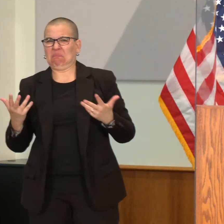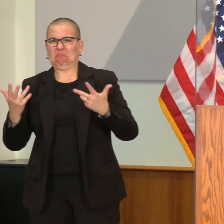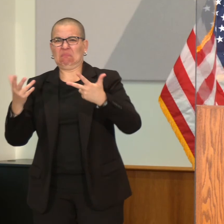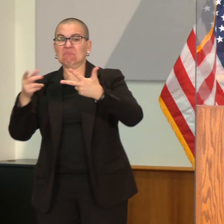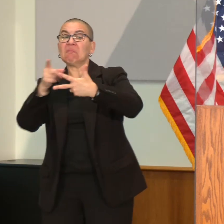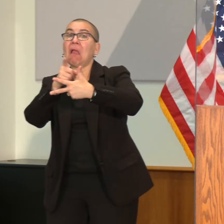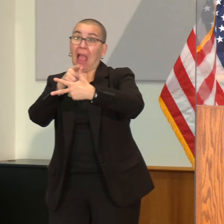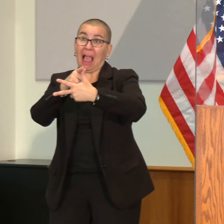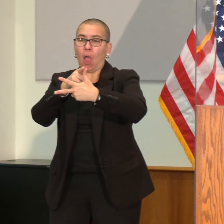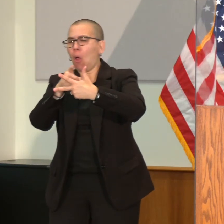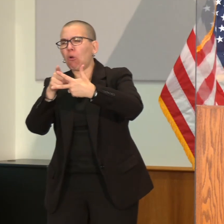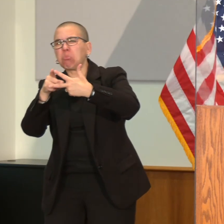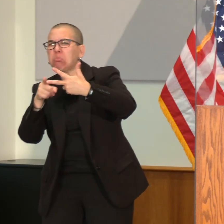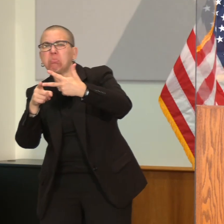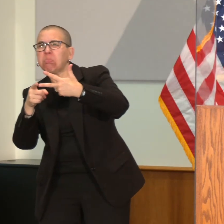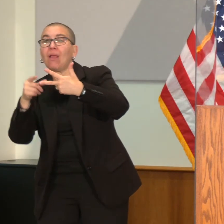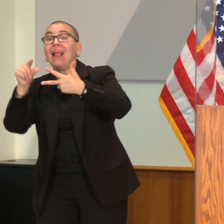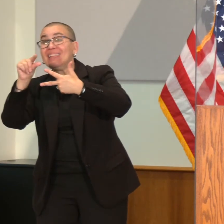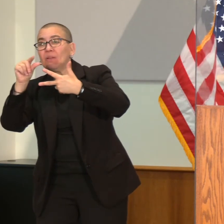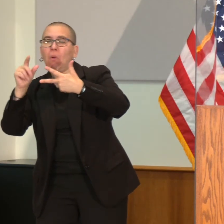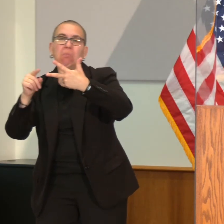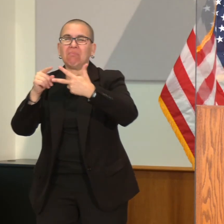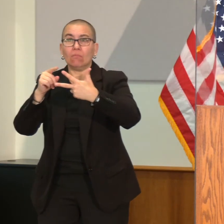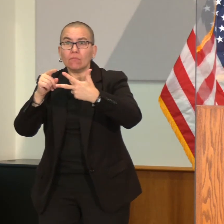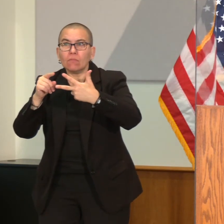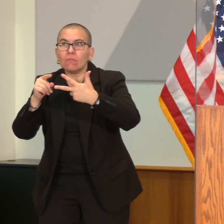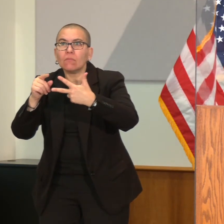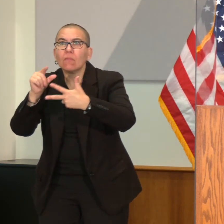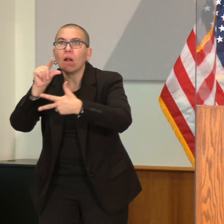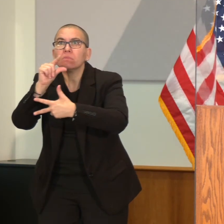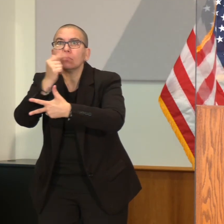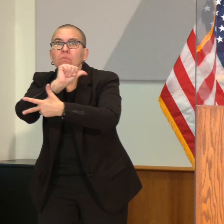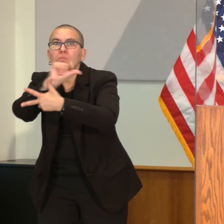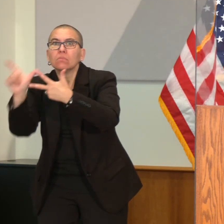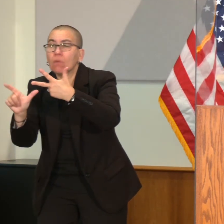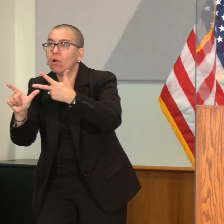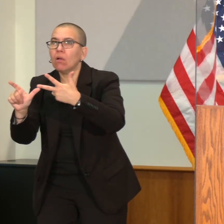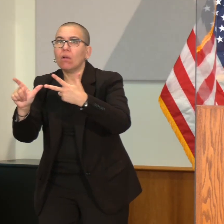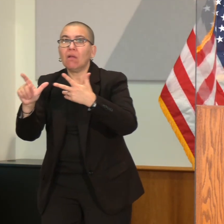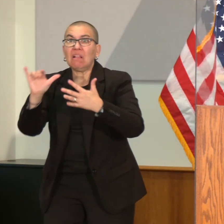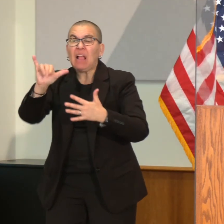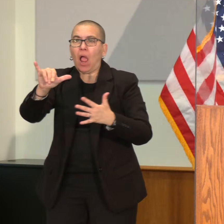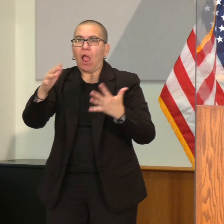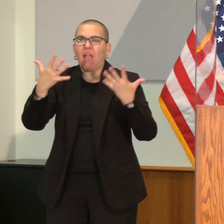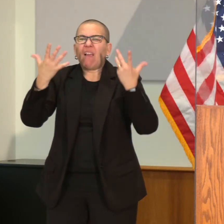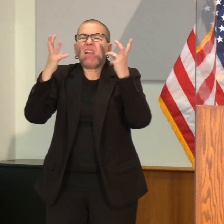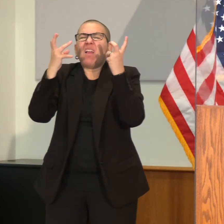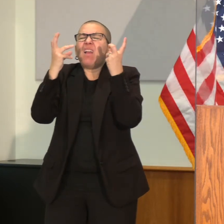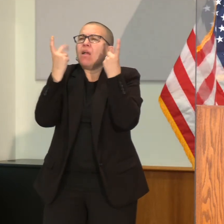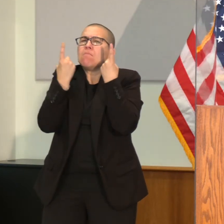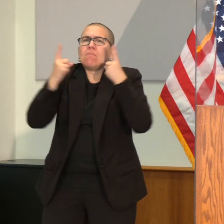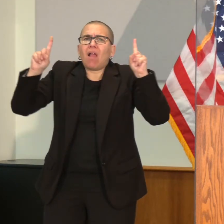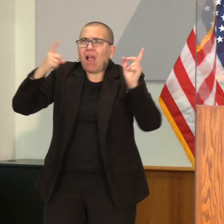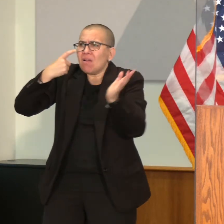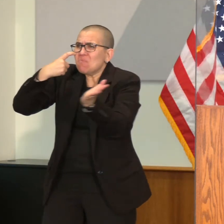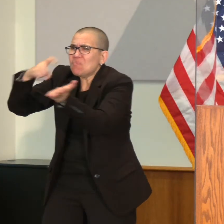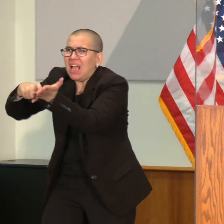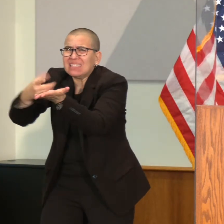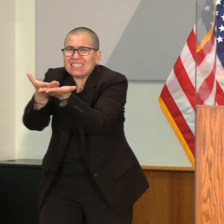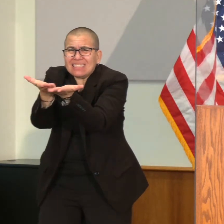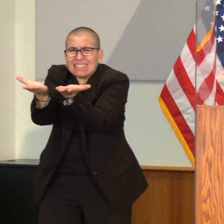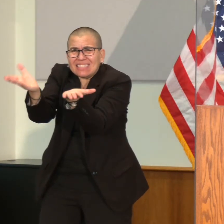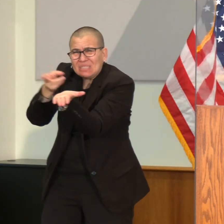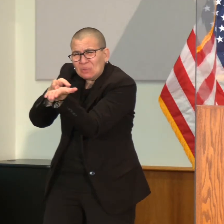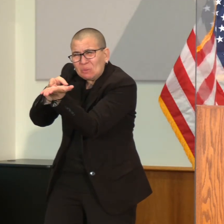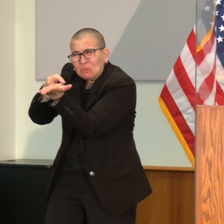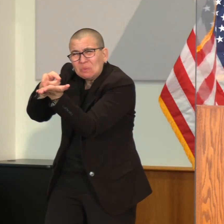And it felt like an acknowledgement, finally, of the truth that so many of us have been carrying since